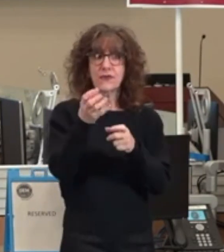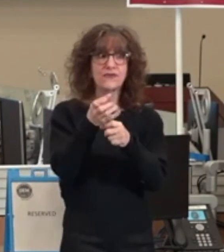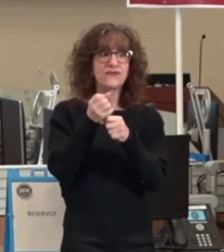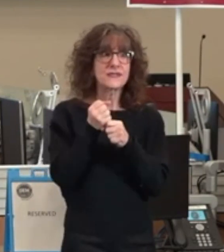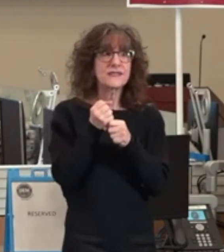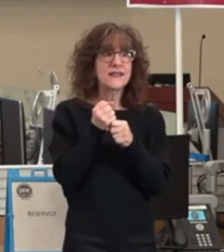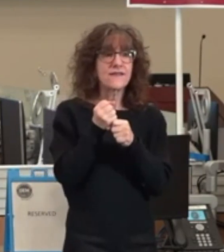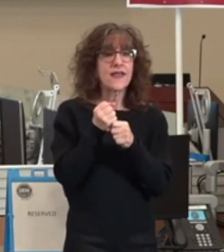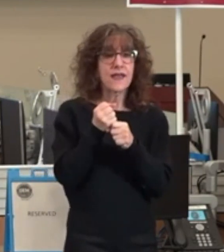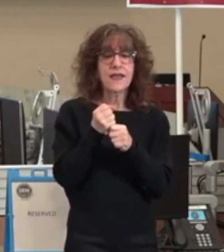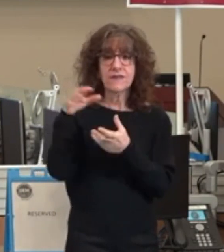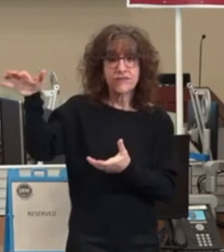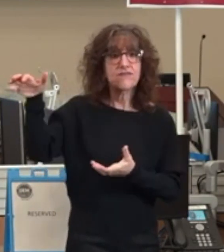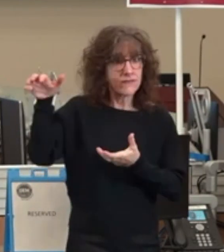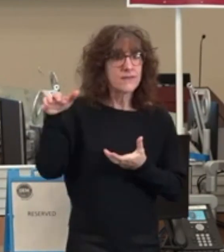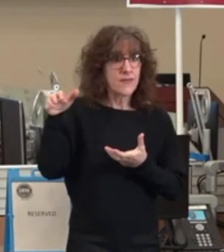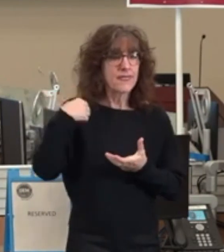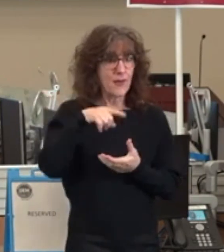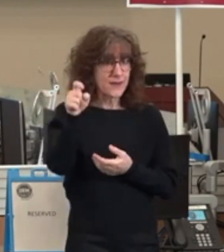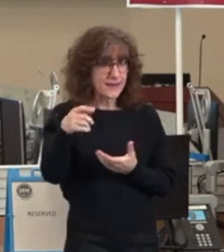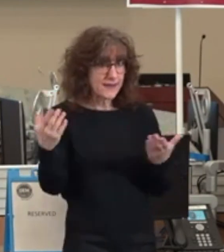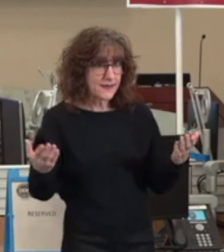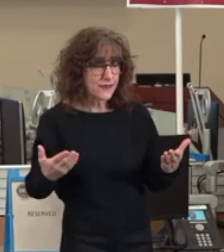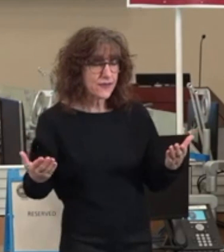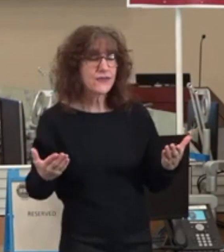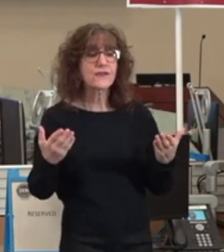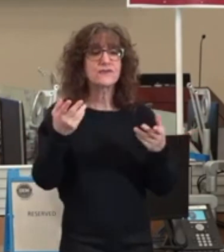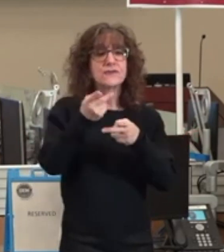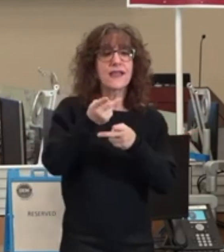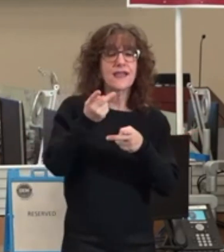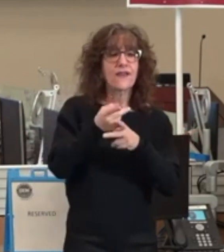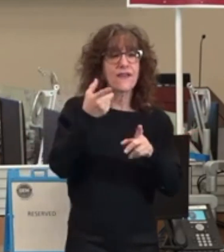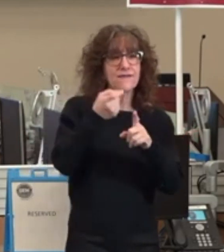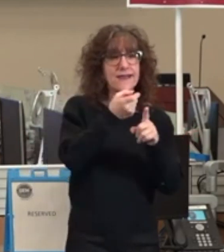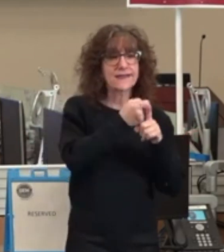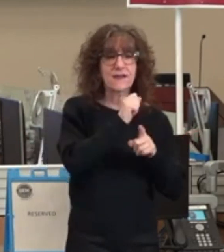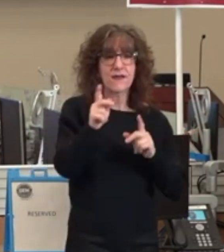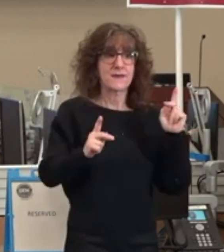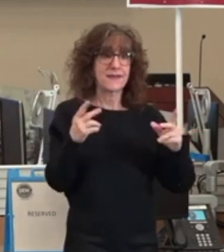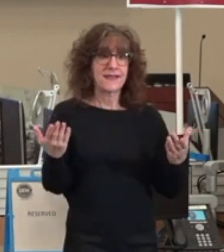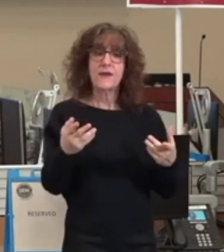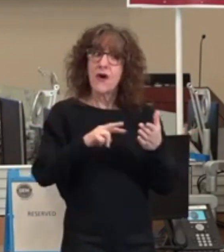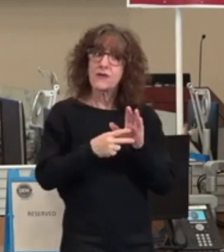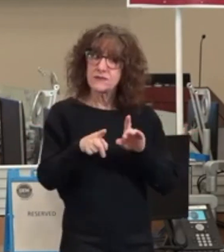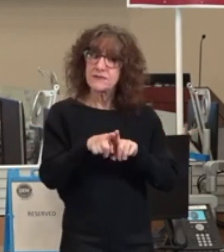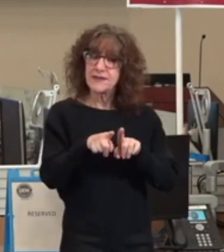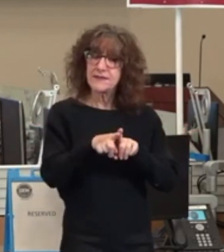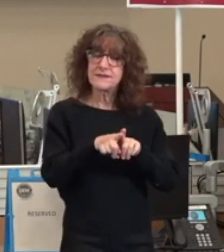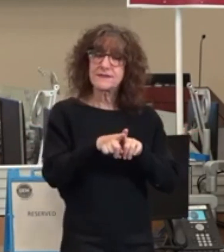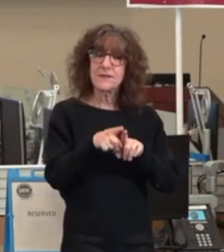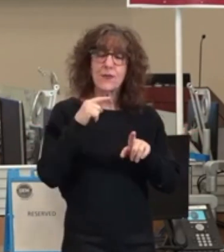receiving the supply of vaccine that we need here to care for and vaccinate our residents. And this also means that we'll continue